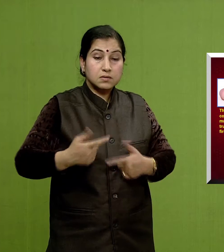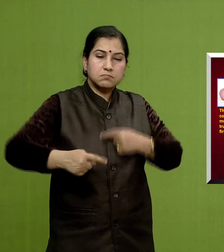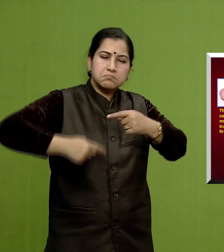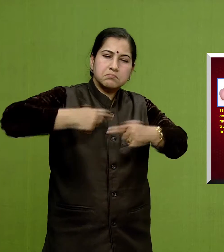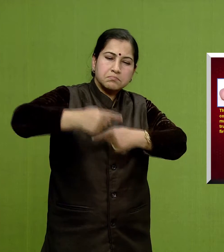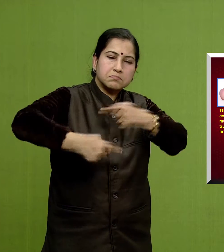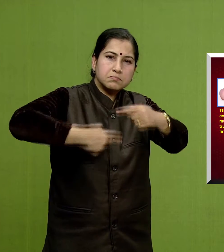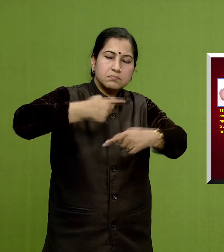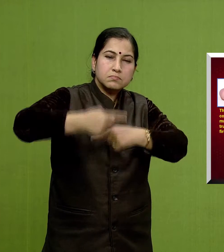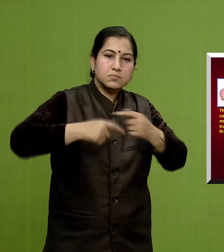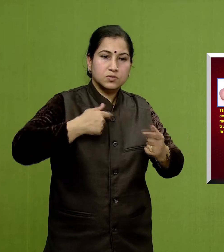continuously changing.